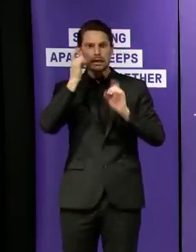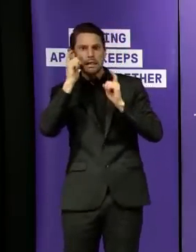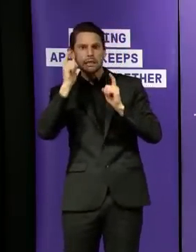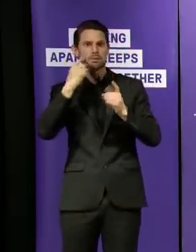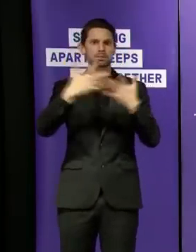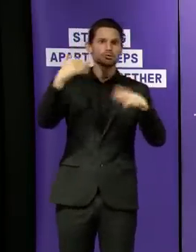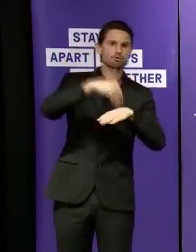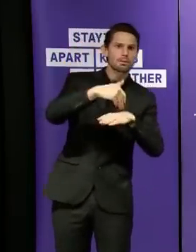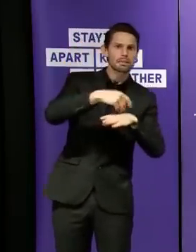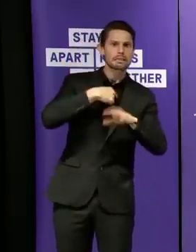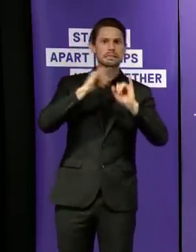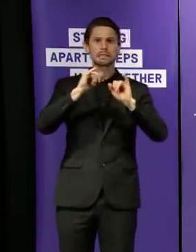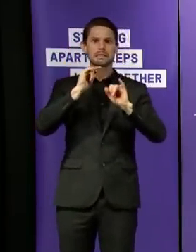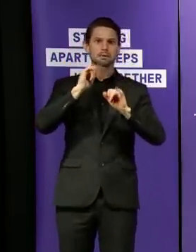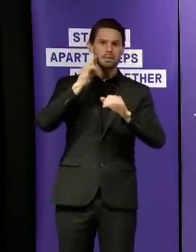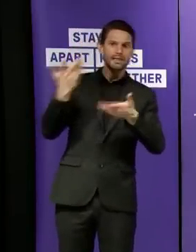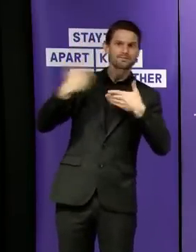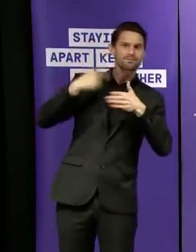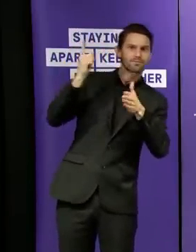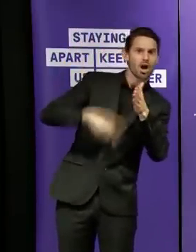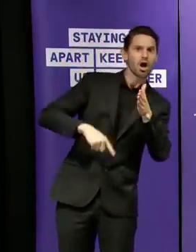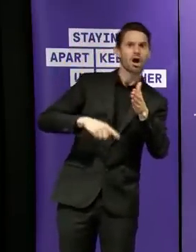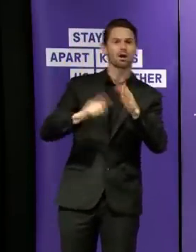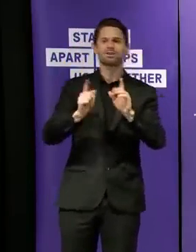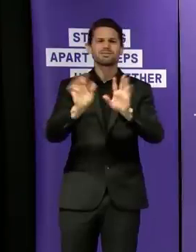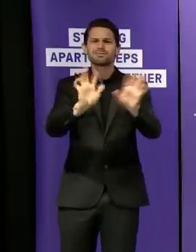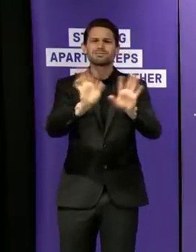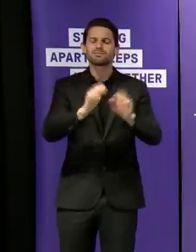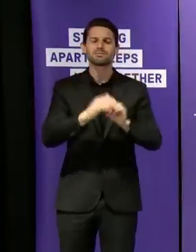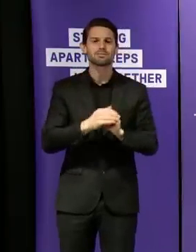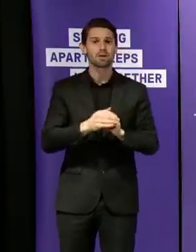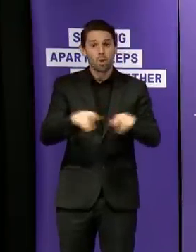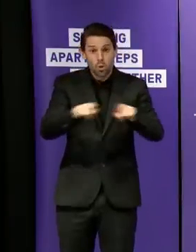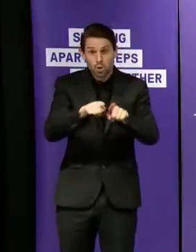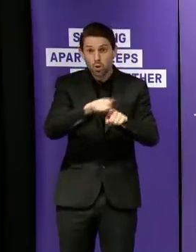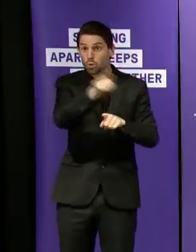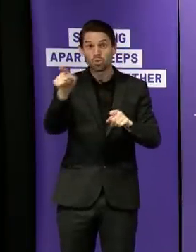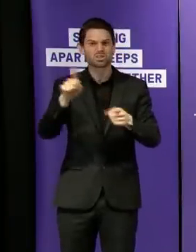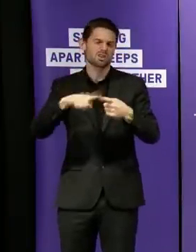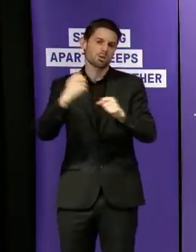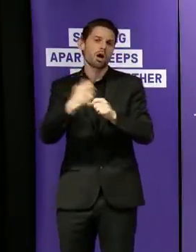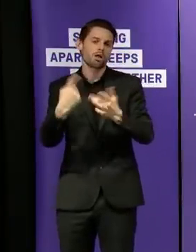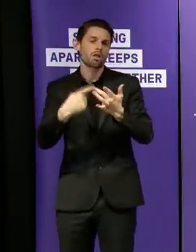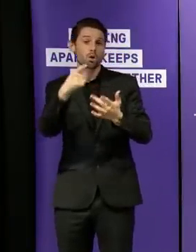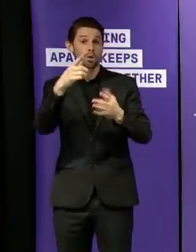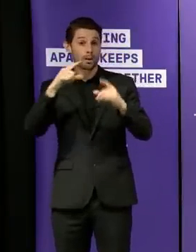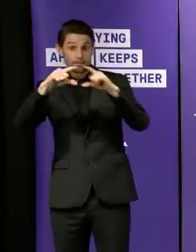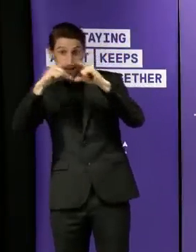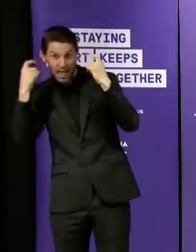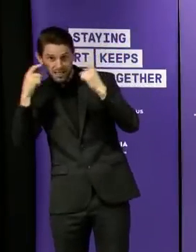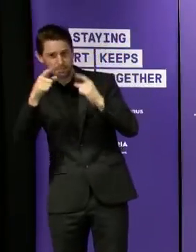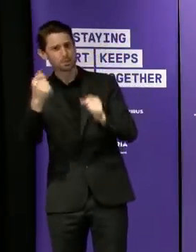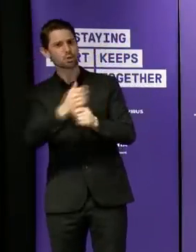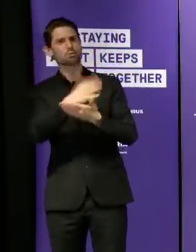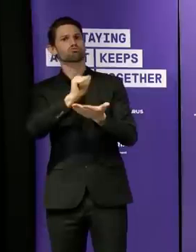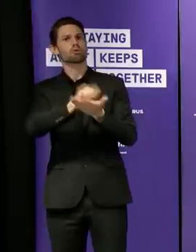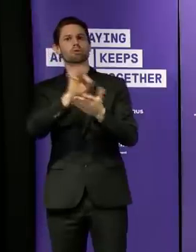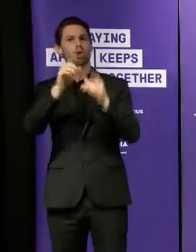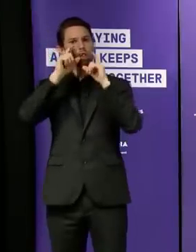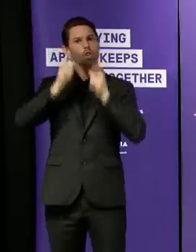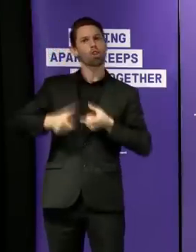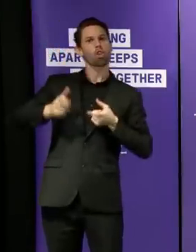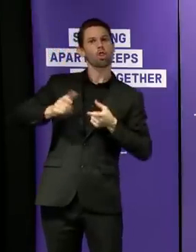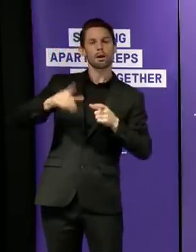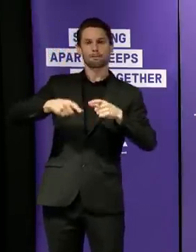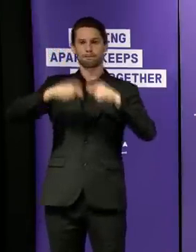same sort of similar examples, you know, when you're wearing your mask, you've got to wear your mask properly. If you're sick, you can't go to work.